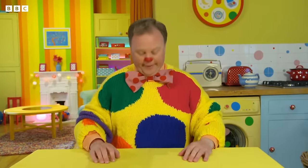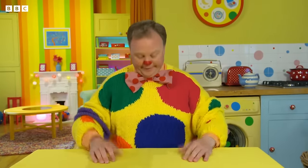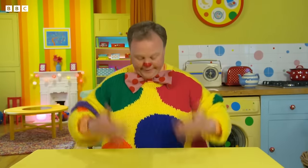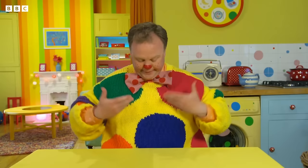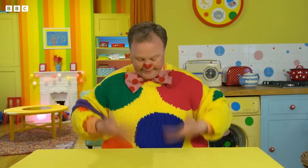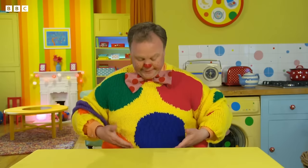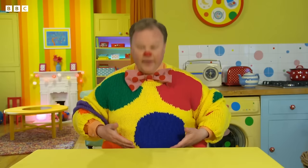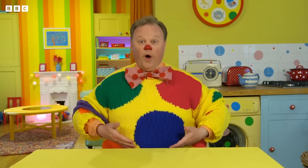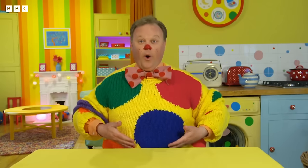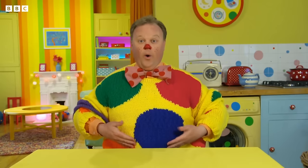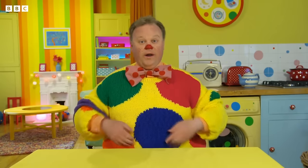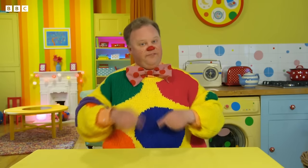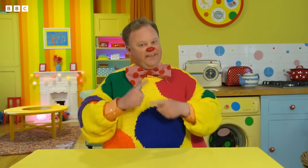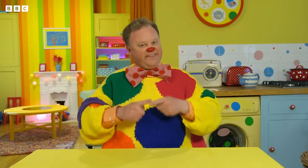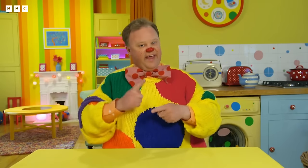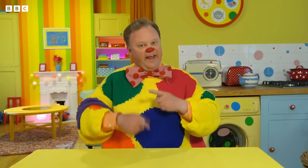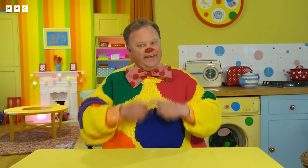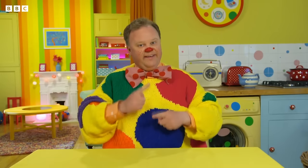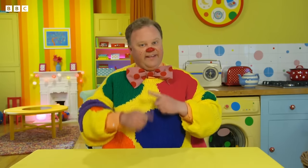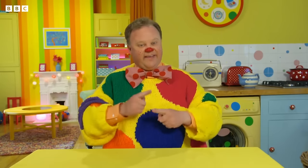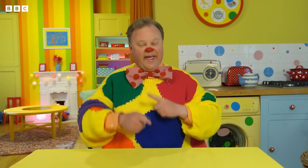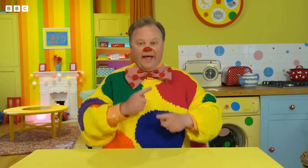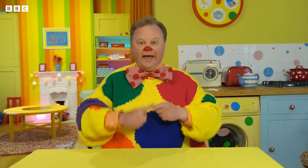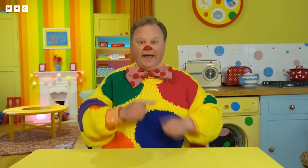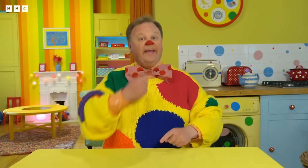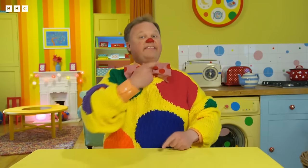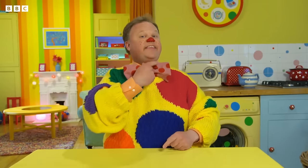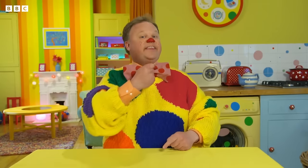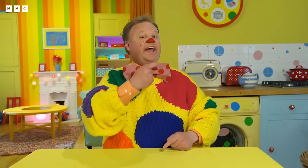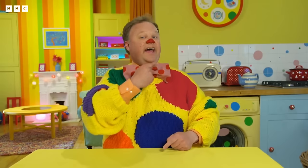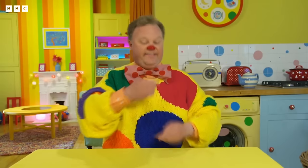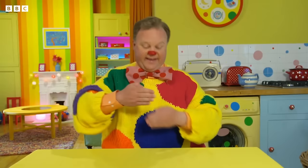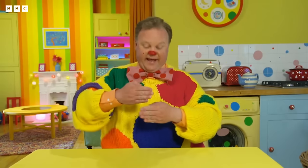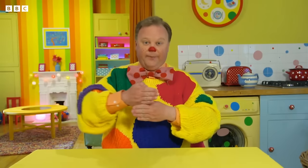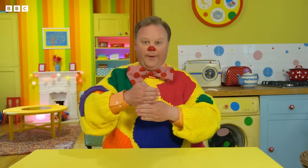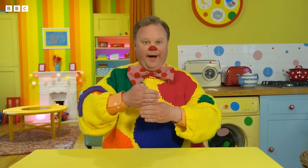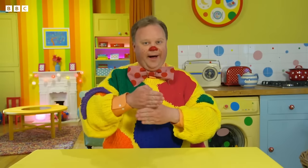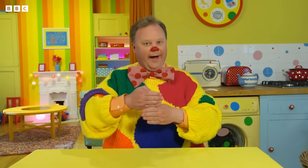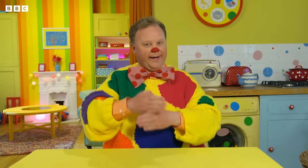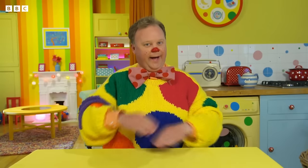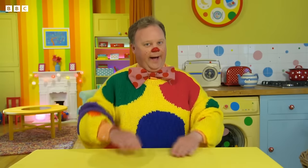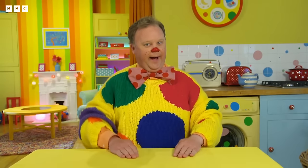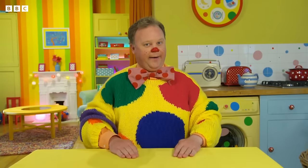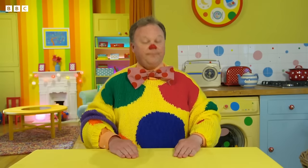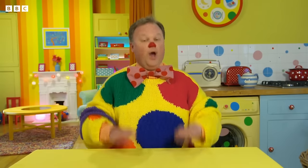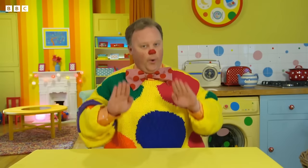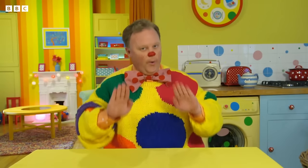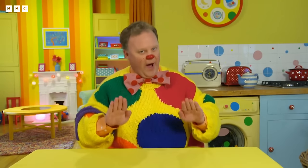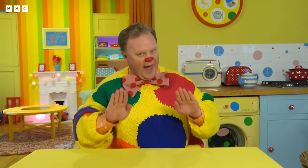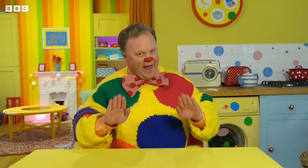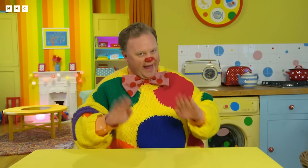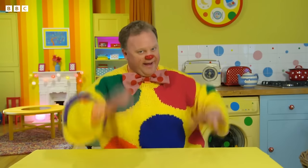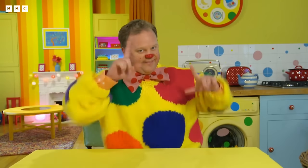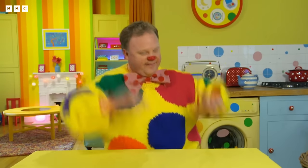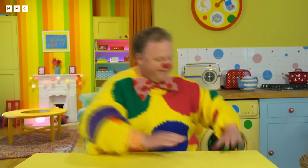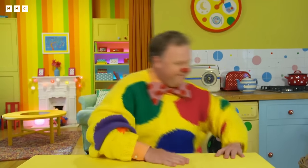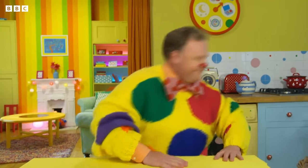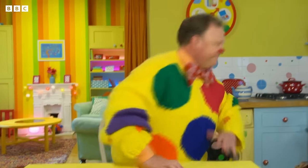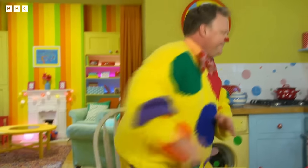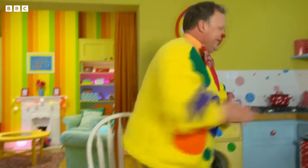what, all of this knitting is thirsty work. Oh, wait.